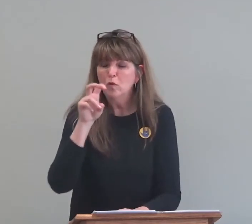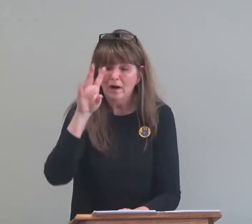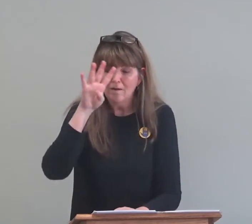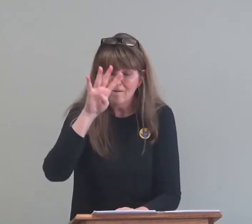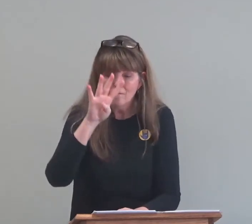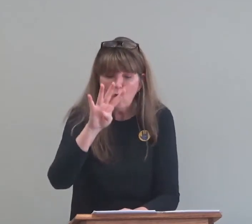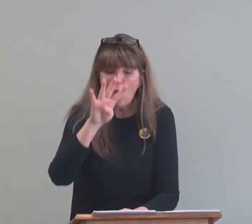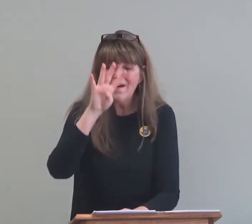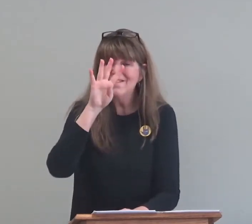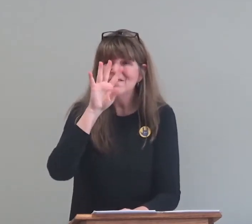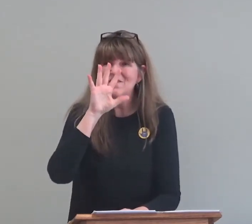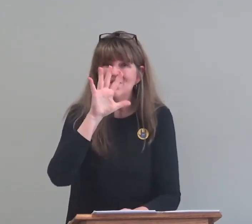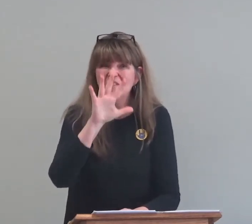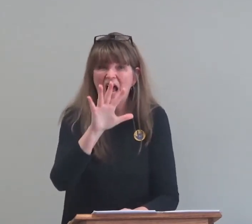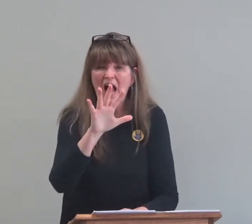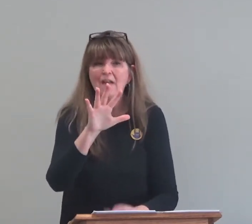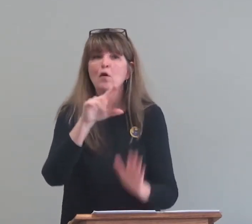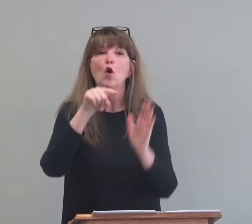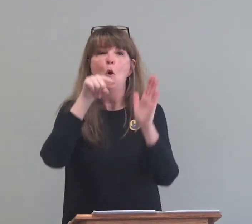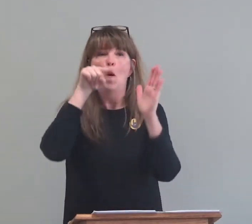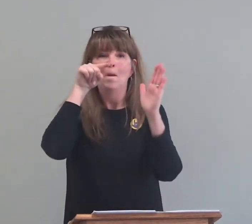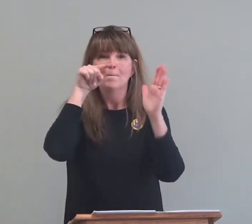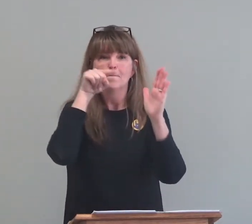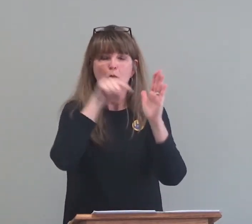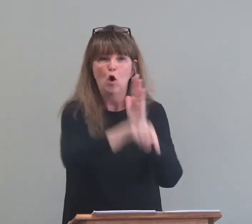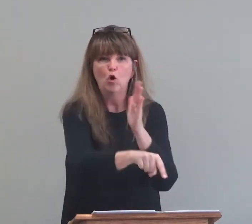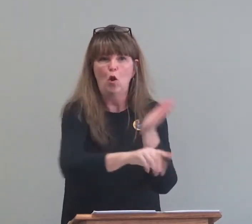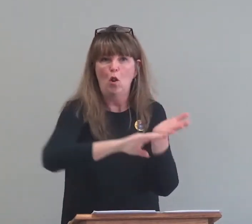And he won 245.